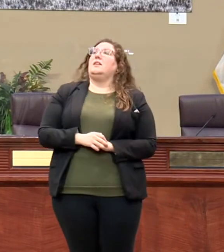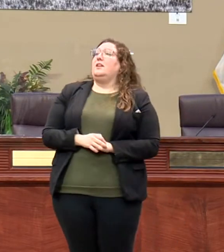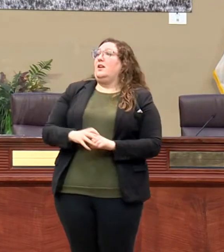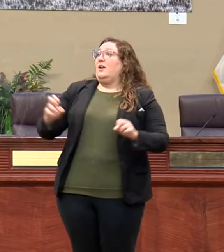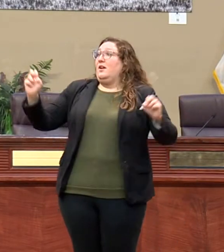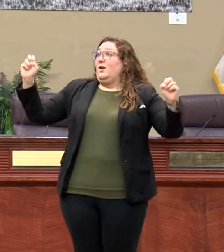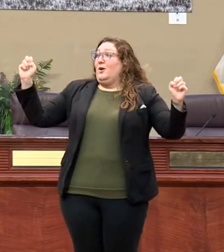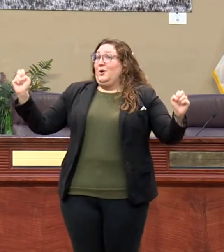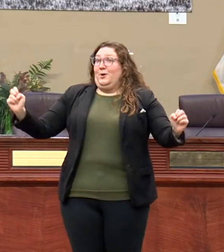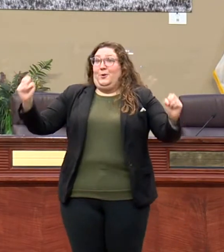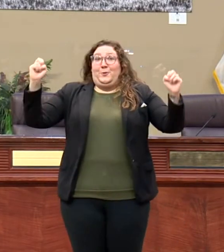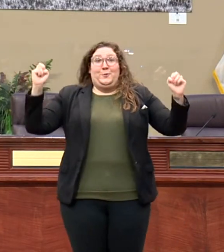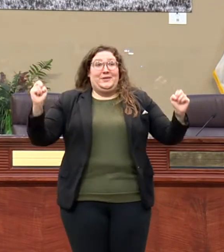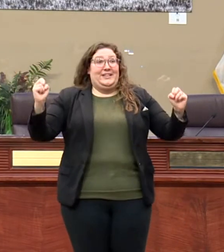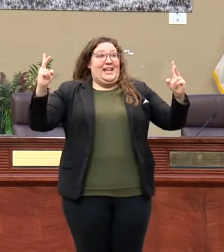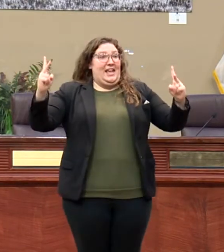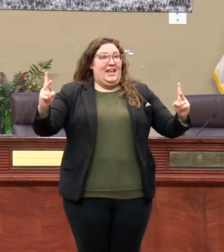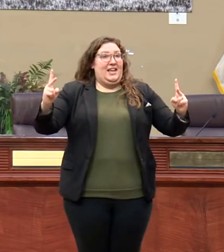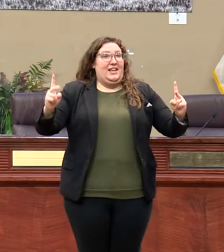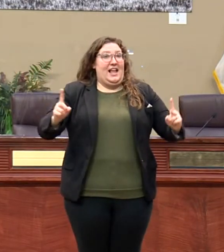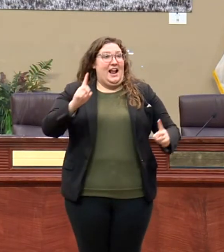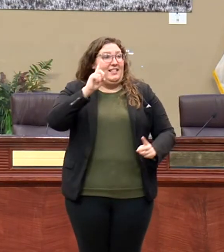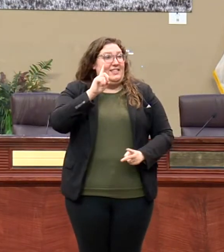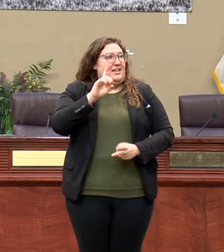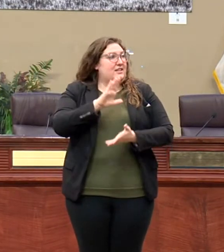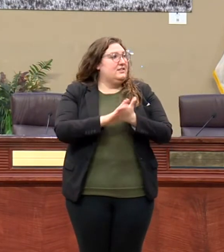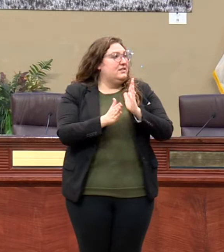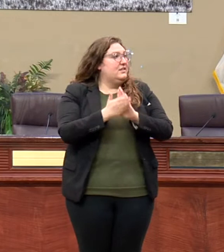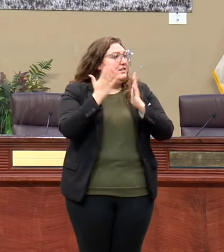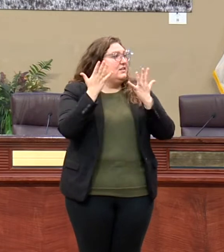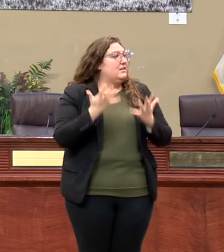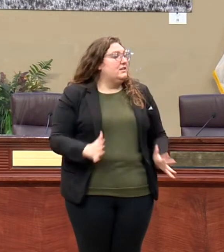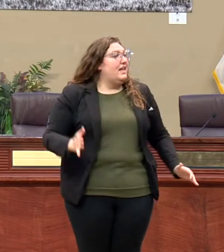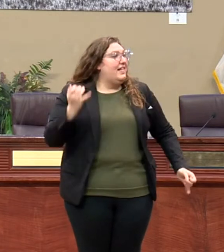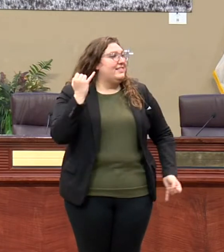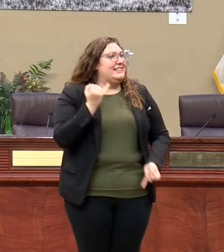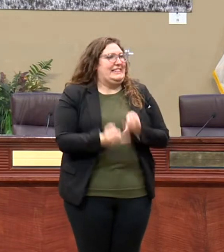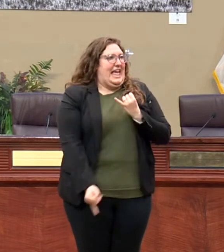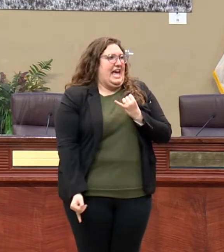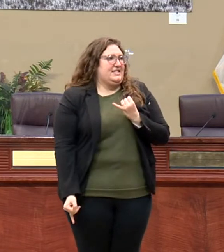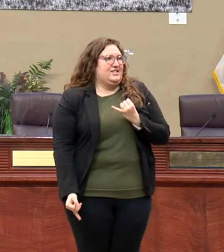Okay, it appears that that was the final question. Well, we have one more.